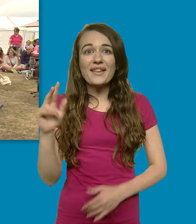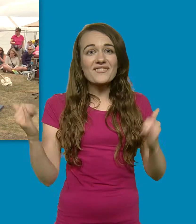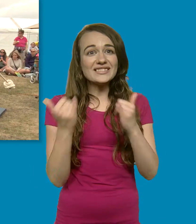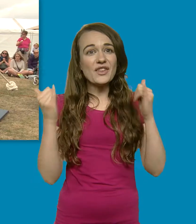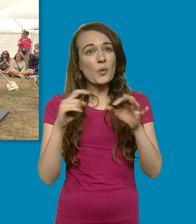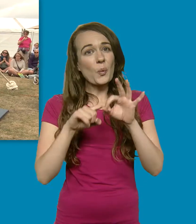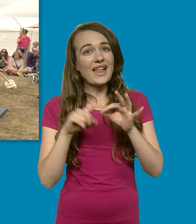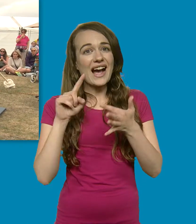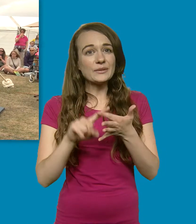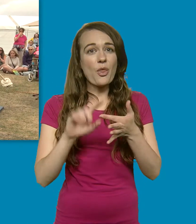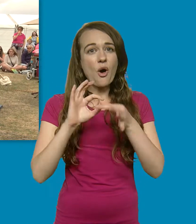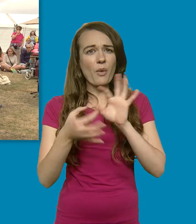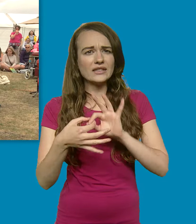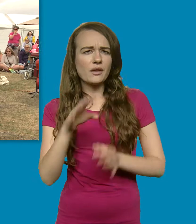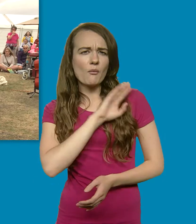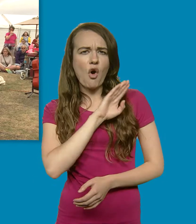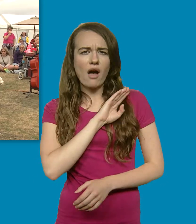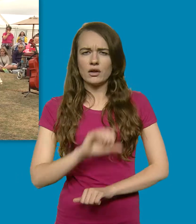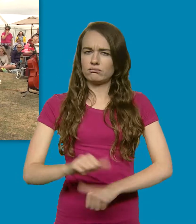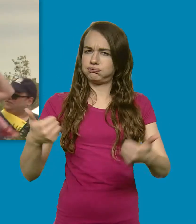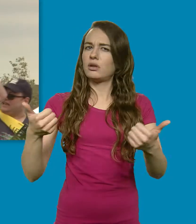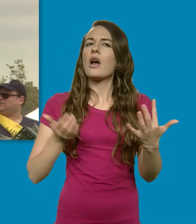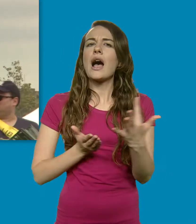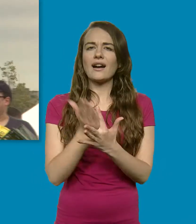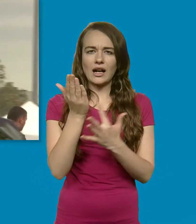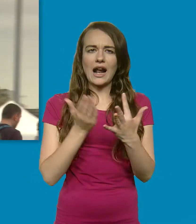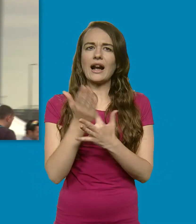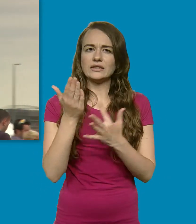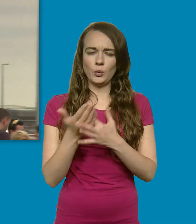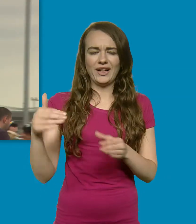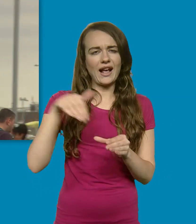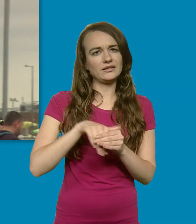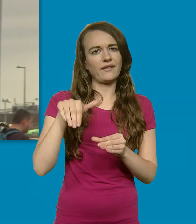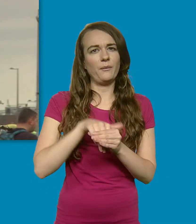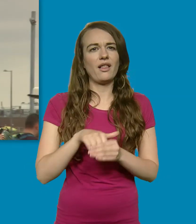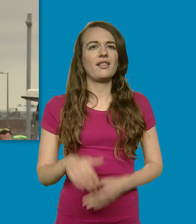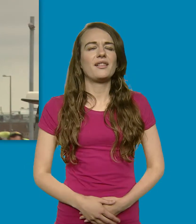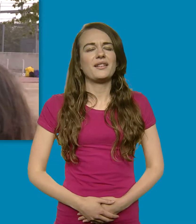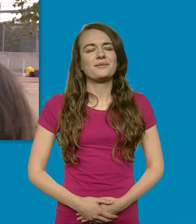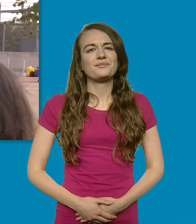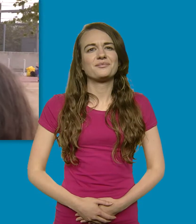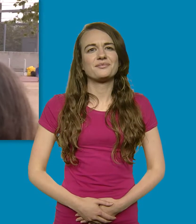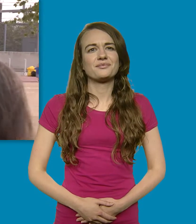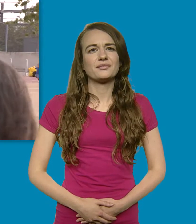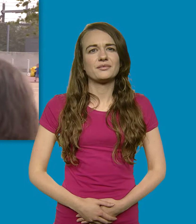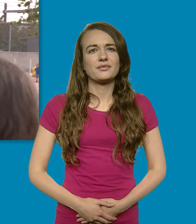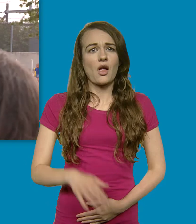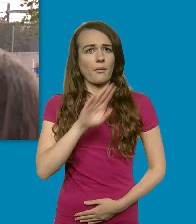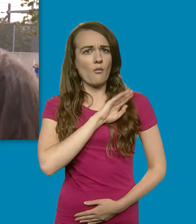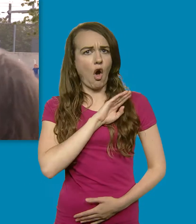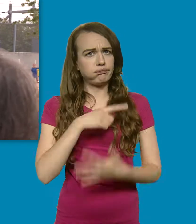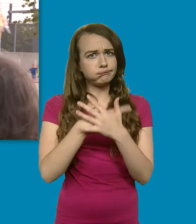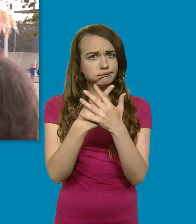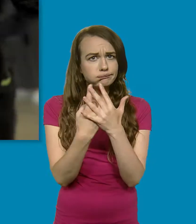and Queen Elizabeth Olympic Park are designed to be inclusive and accessible. There are level